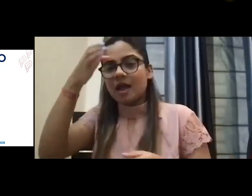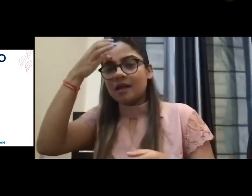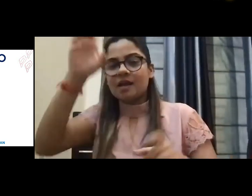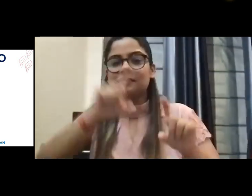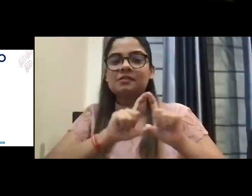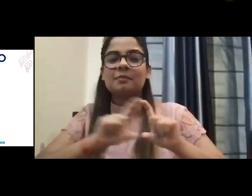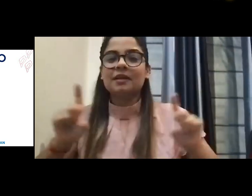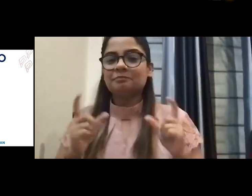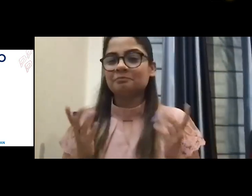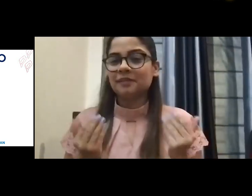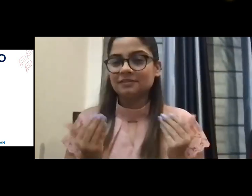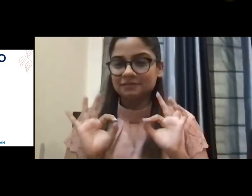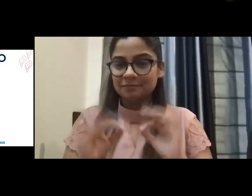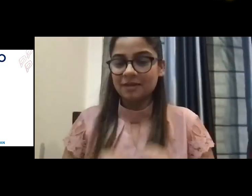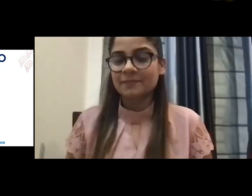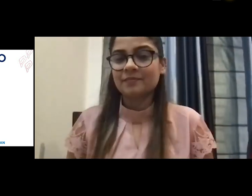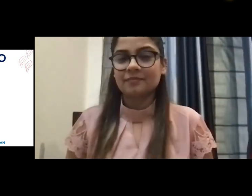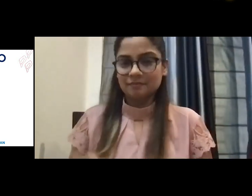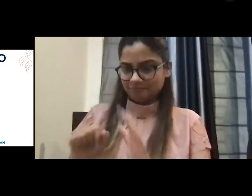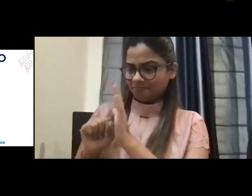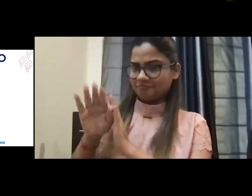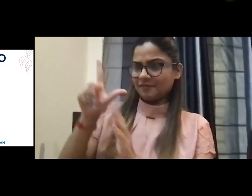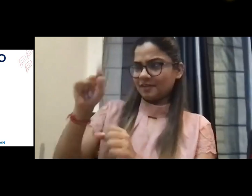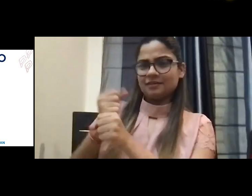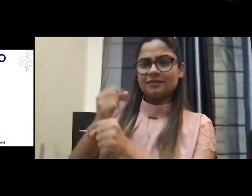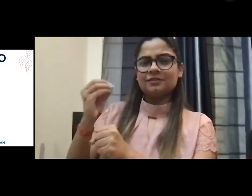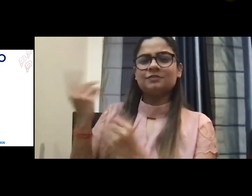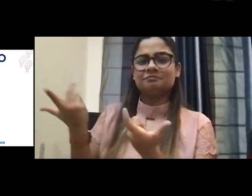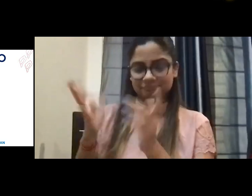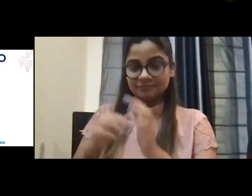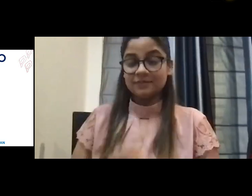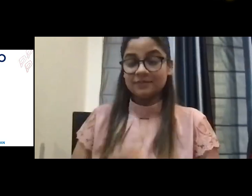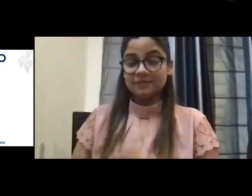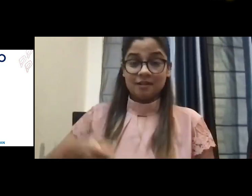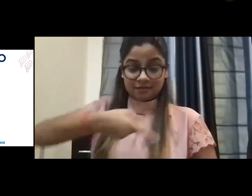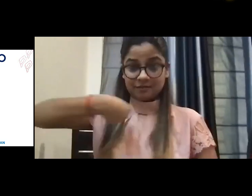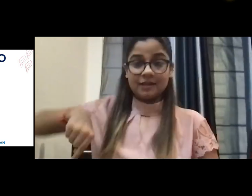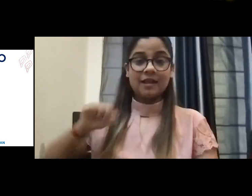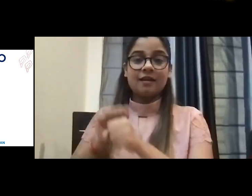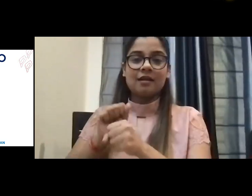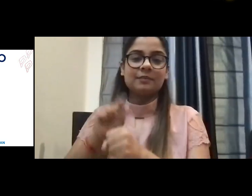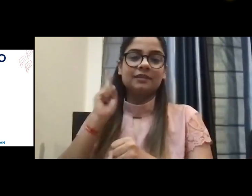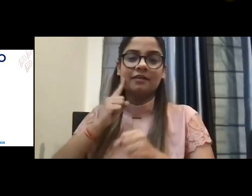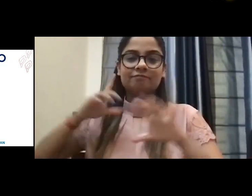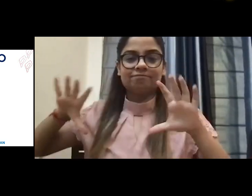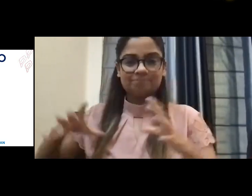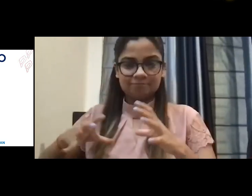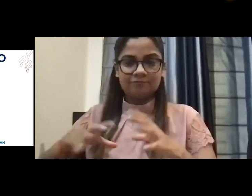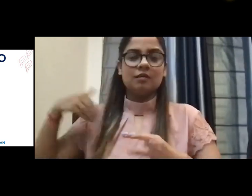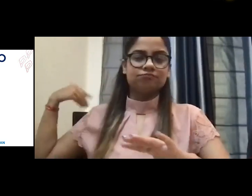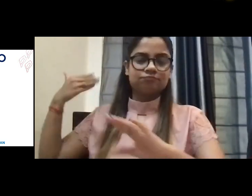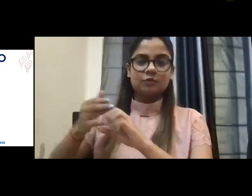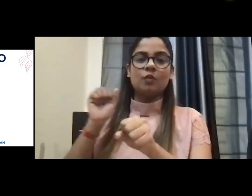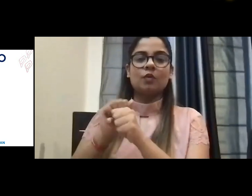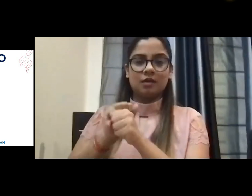Euro Million do? And it's linked to that concept, right? Okay, so this sign and this logo, all of us